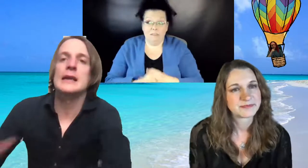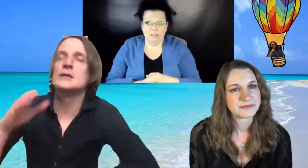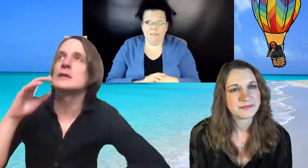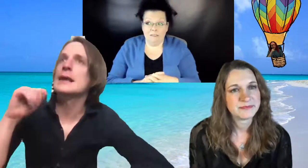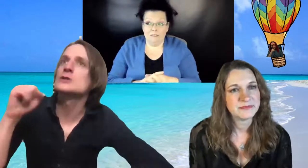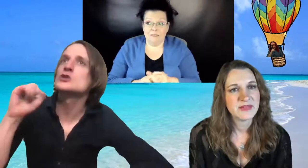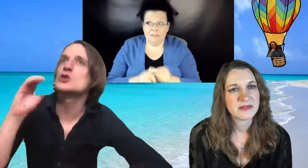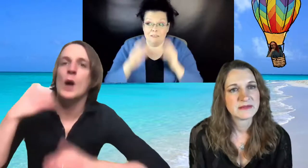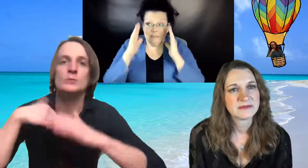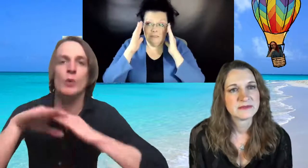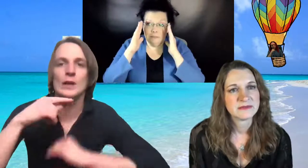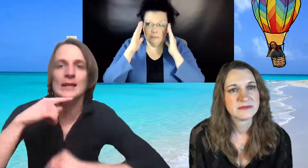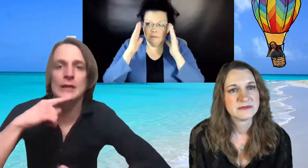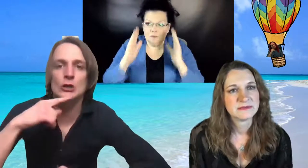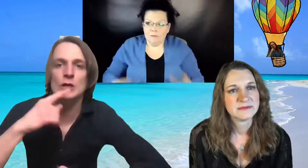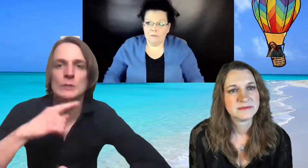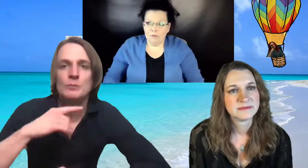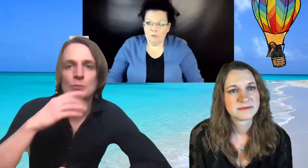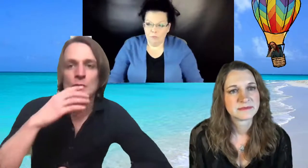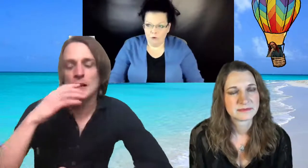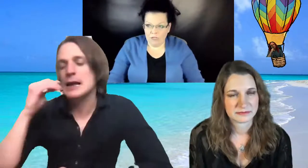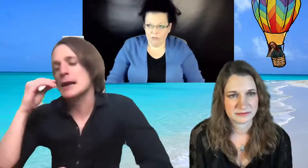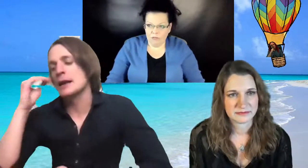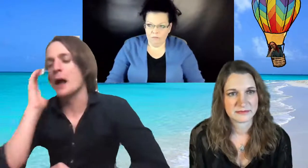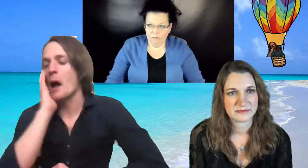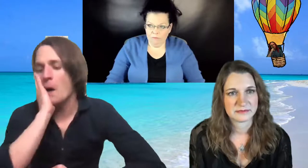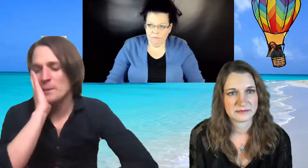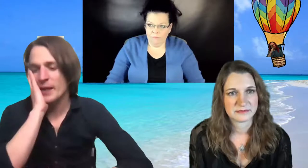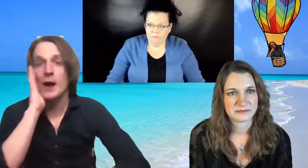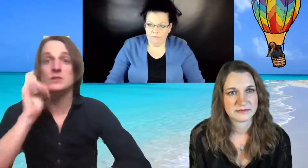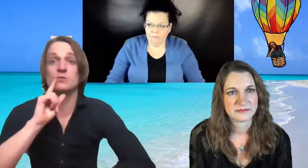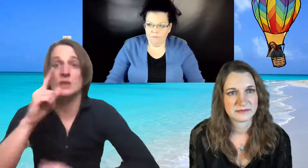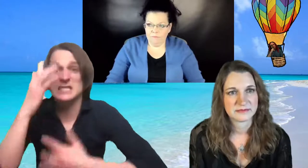Yes, yes. I was born hearing